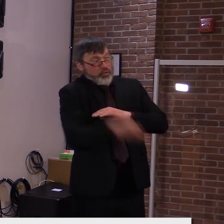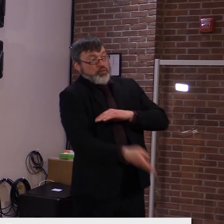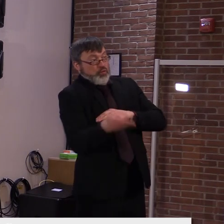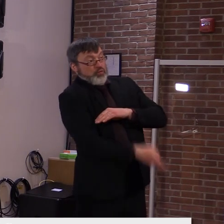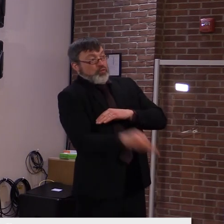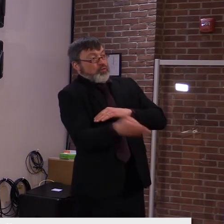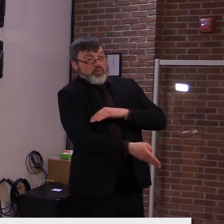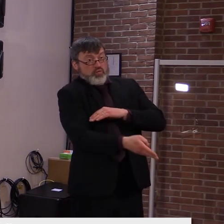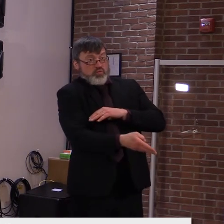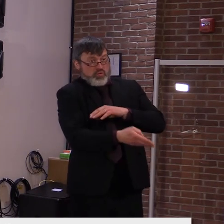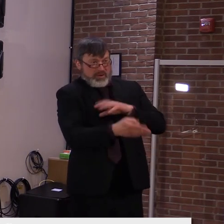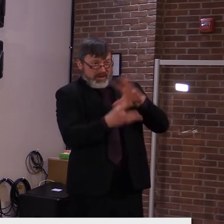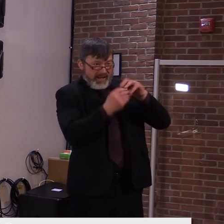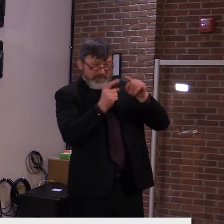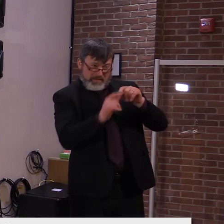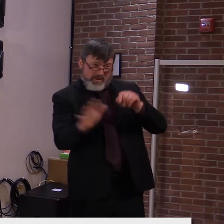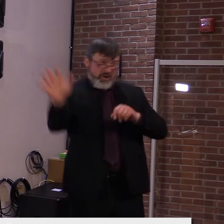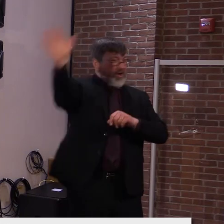of a fraction.